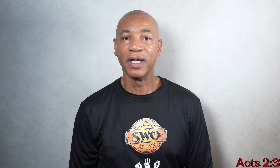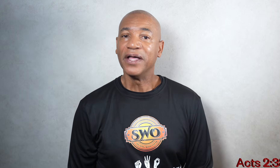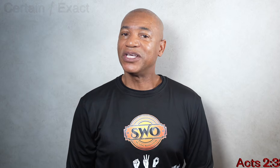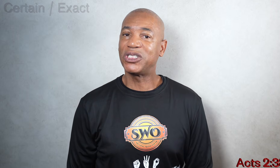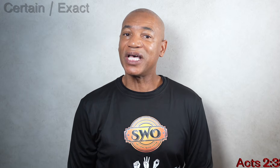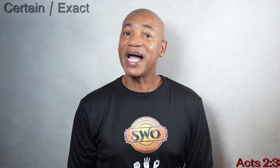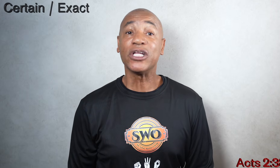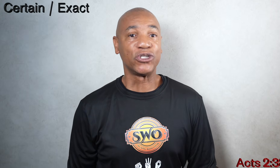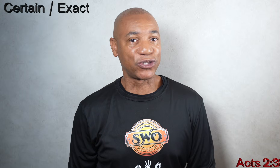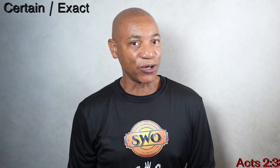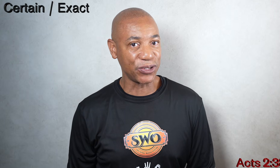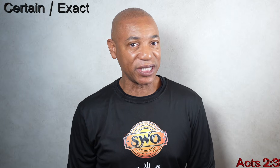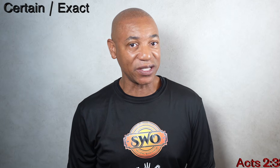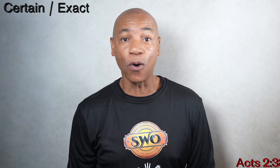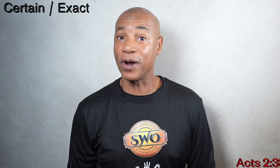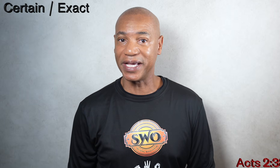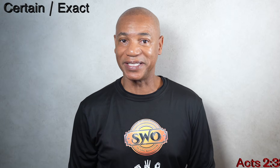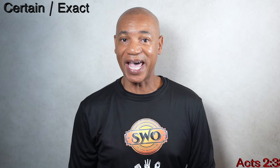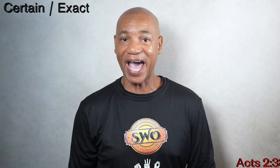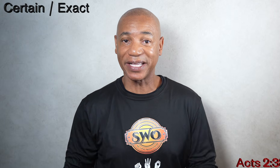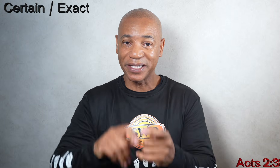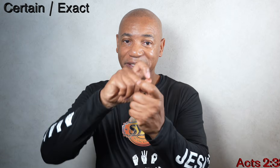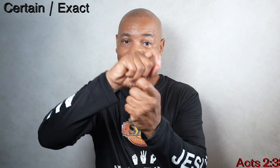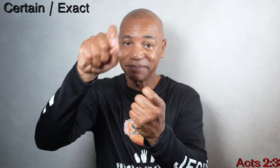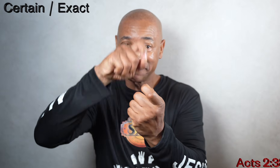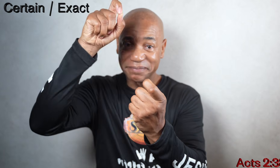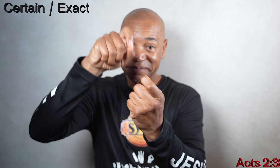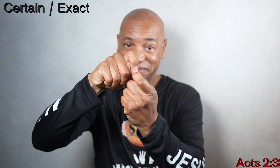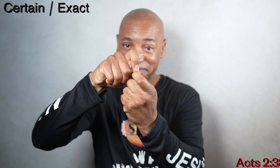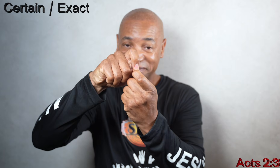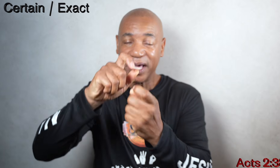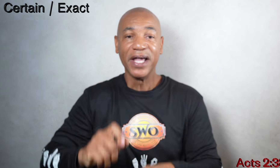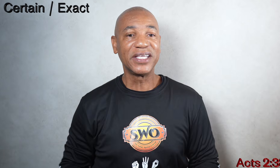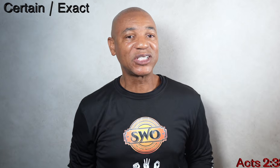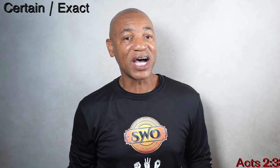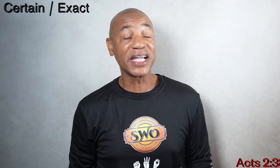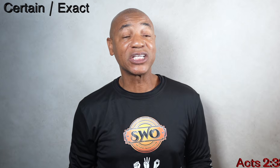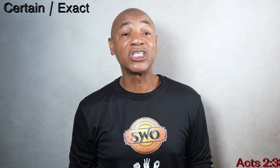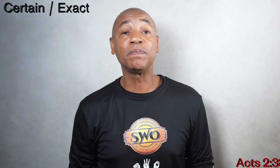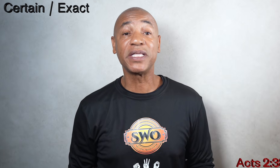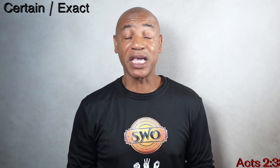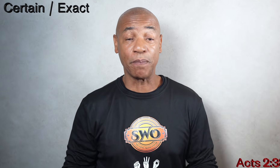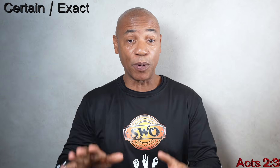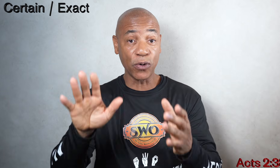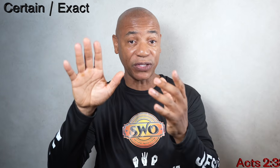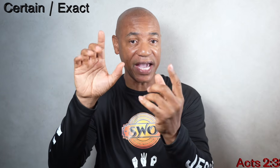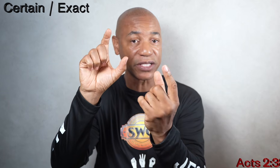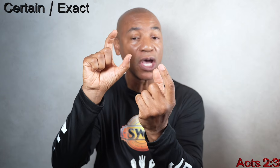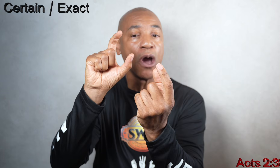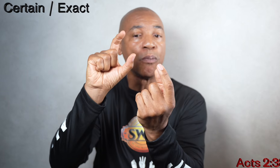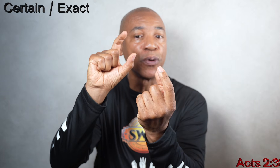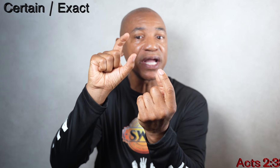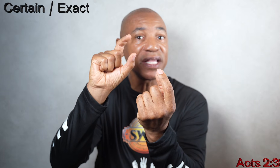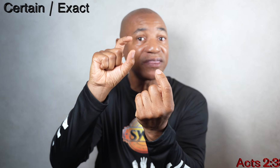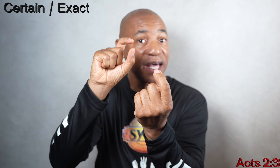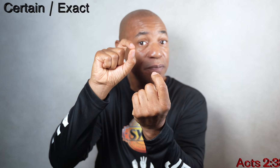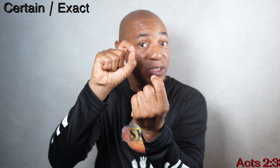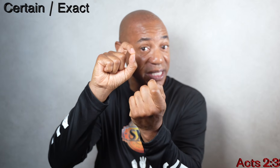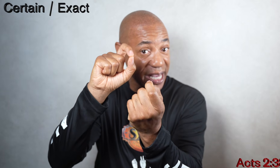The sign certain or exact. The sign is simply take both hands, bring the thumbs and the